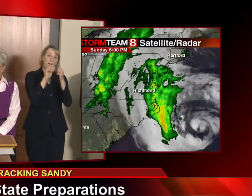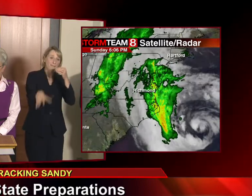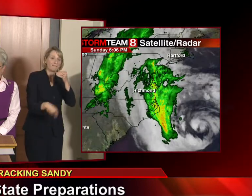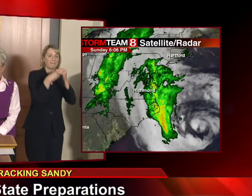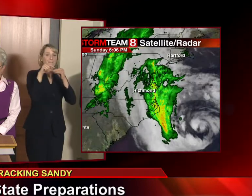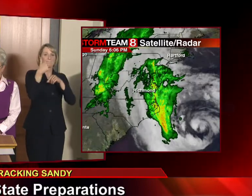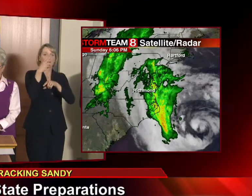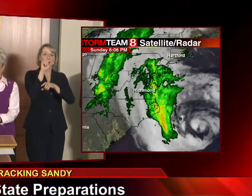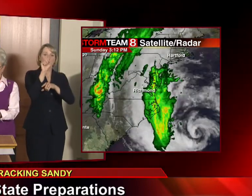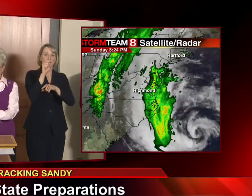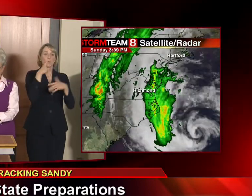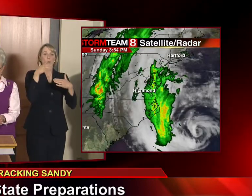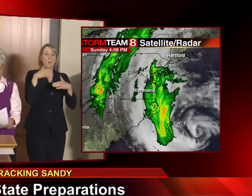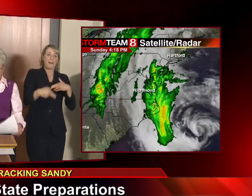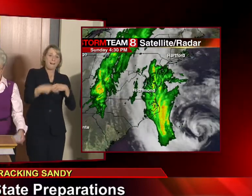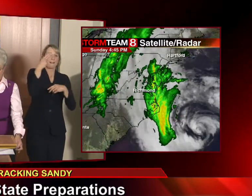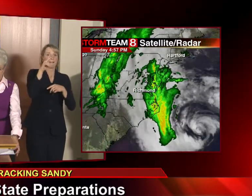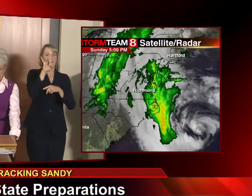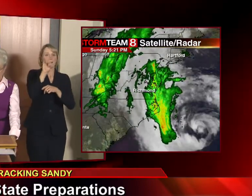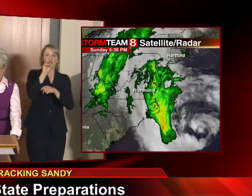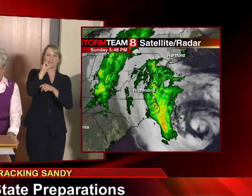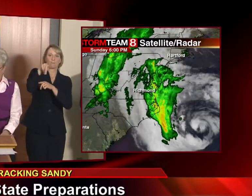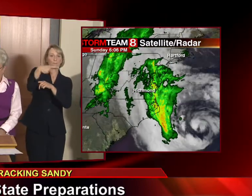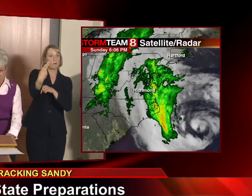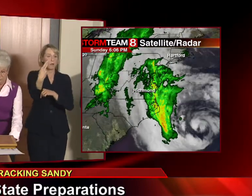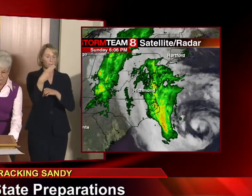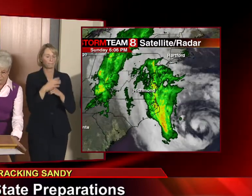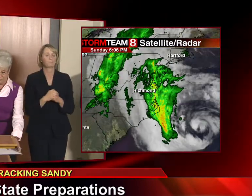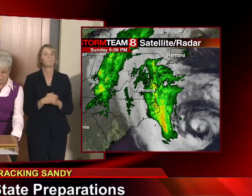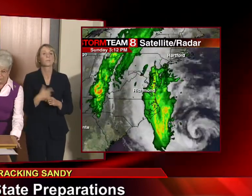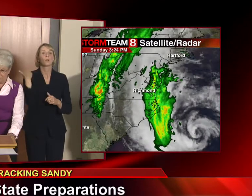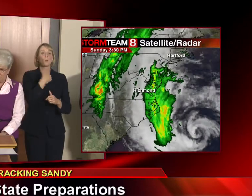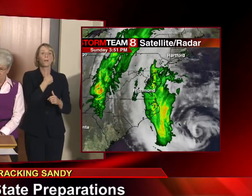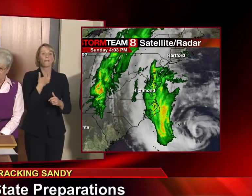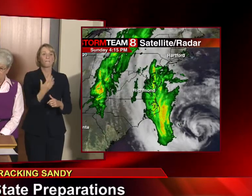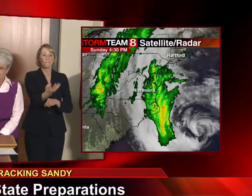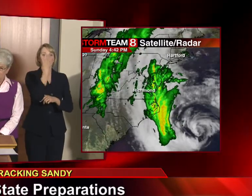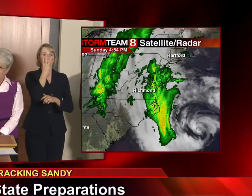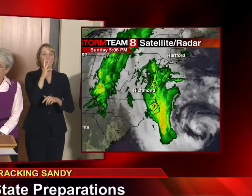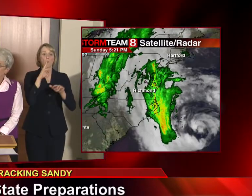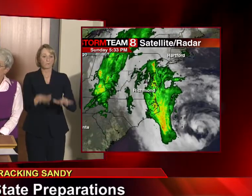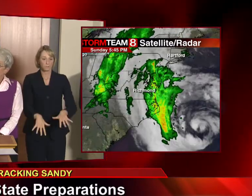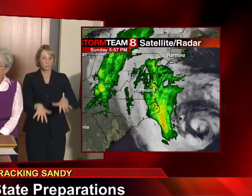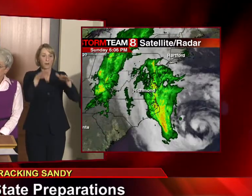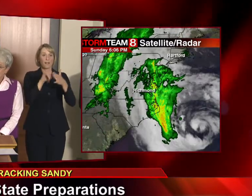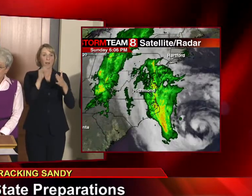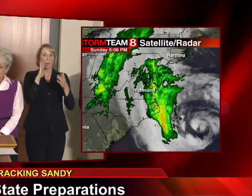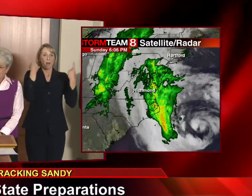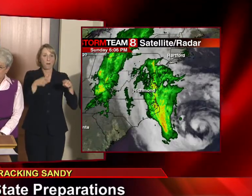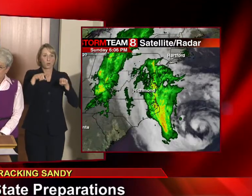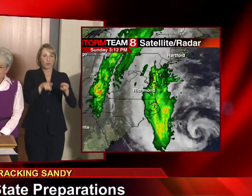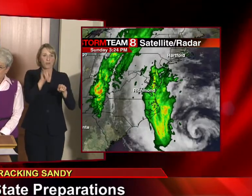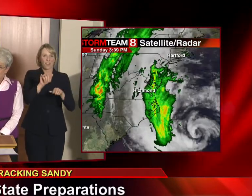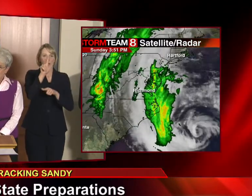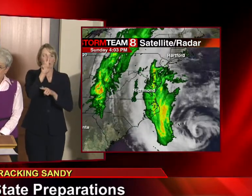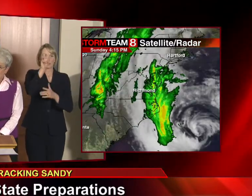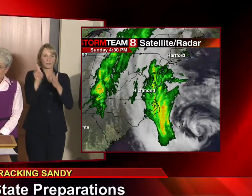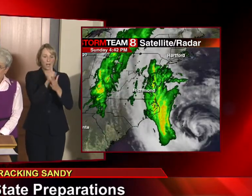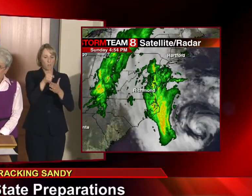80 miles an hour. We have four tides that will occur during that 36-hour window, with the worst